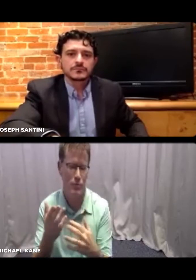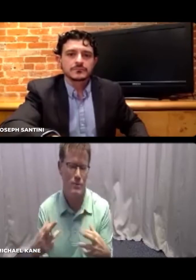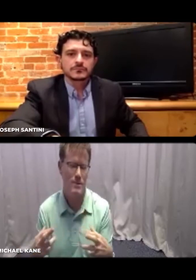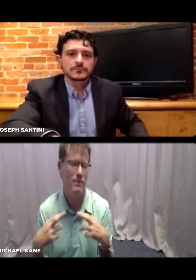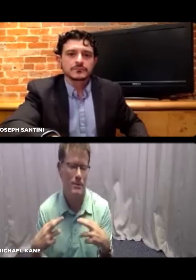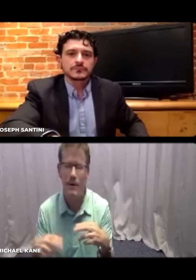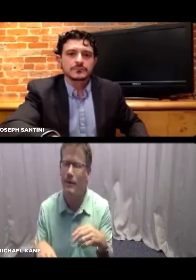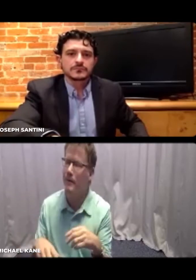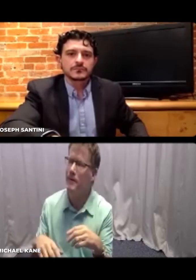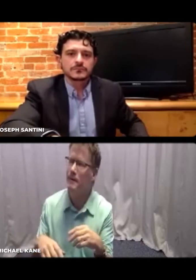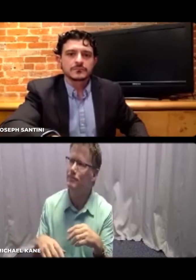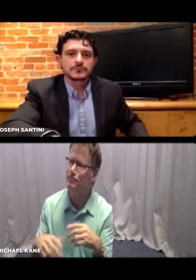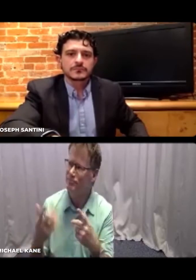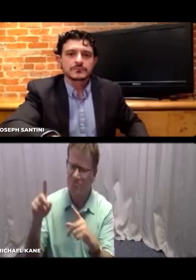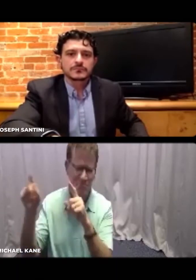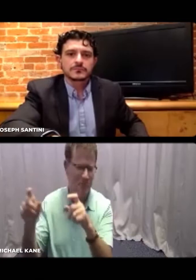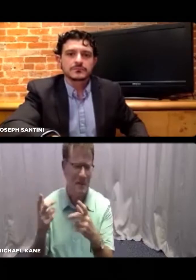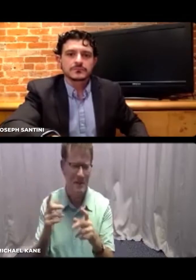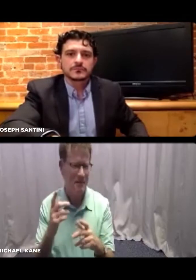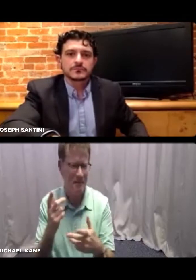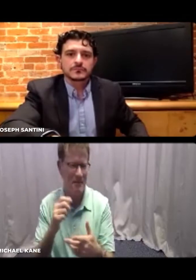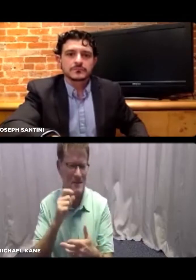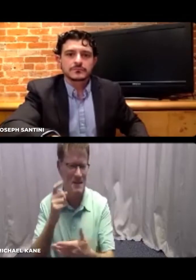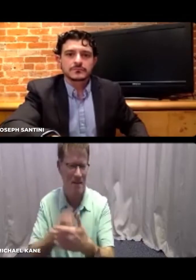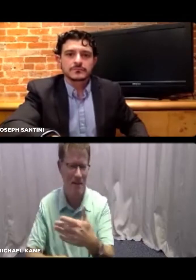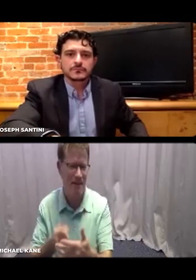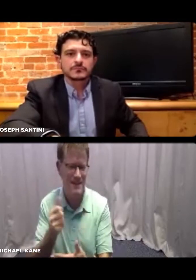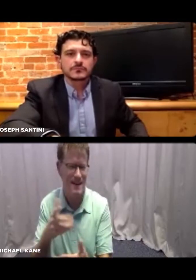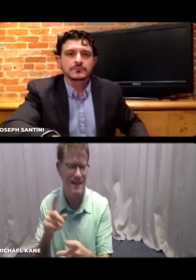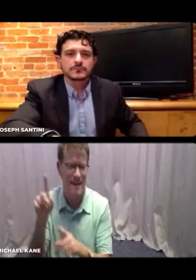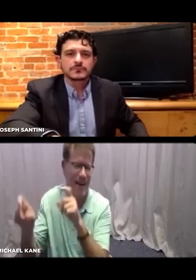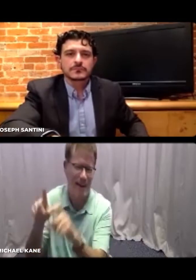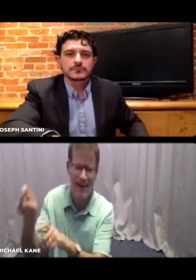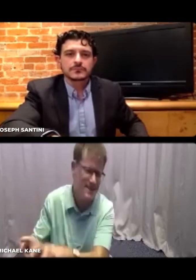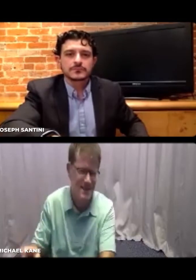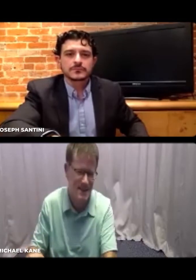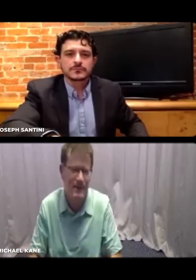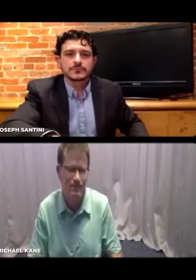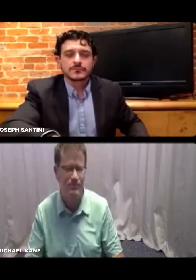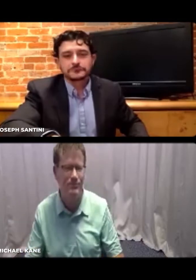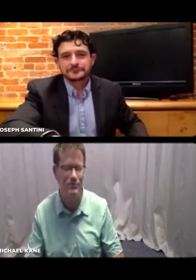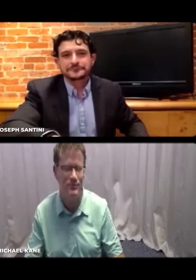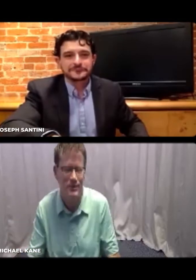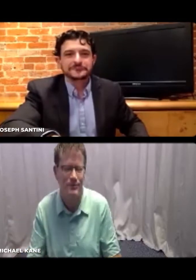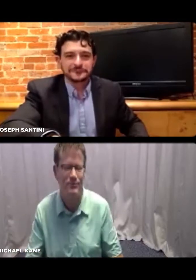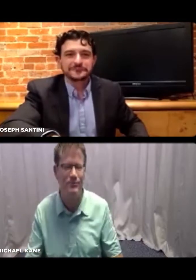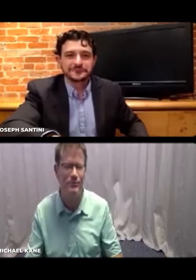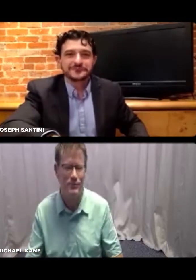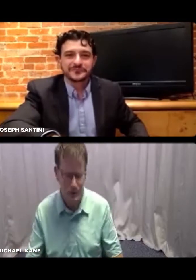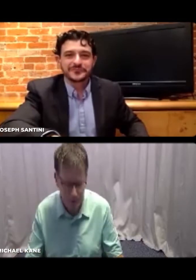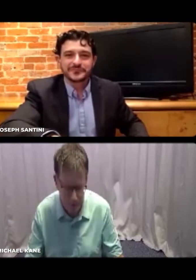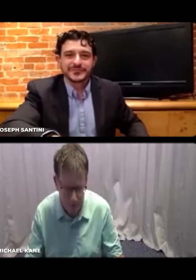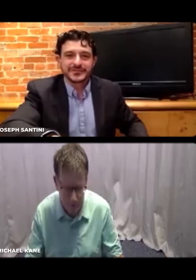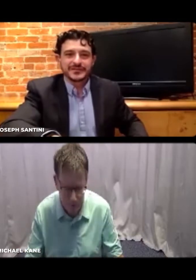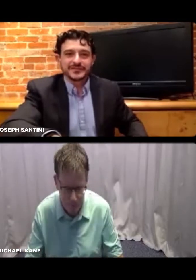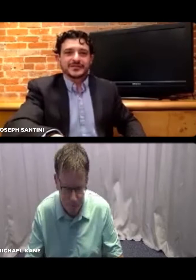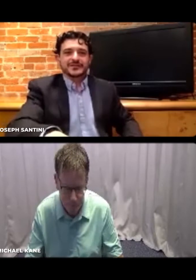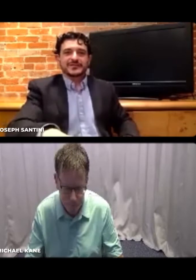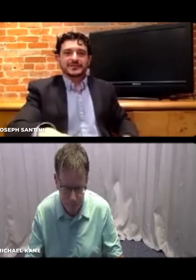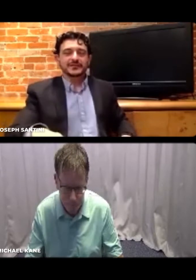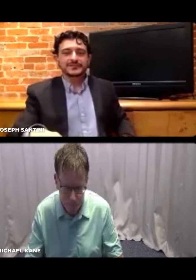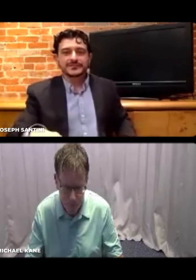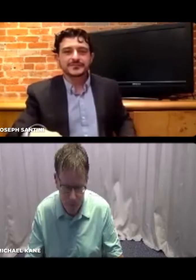these professionals. It doesn't cost any money to ask questions. So I encourage questions.